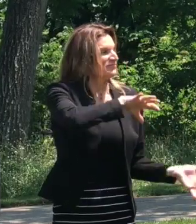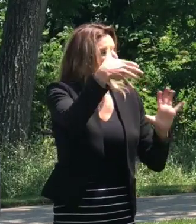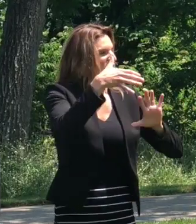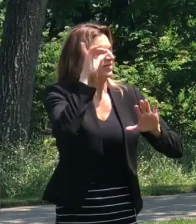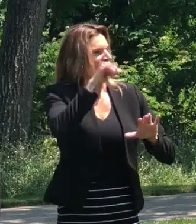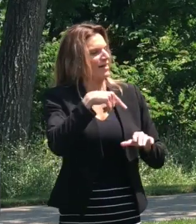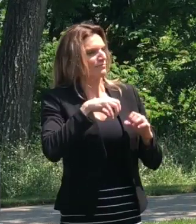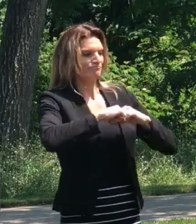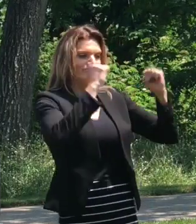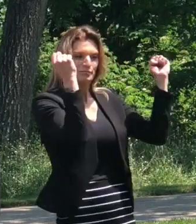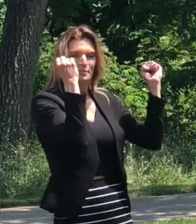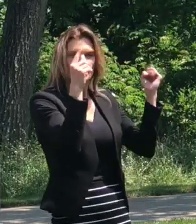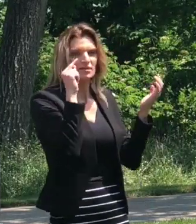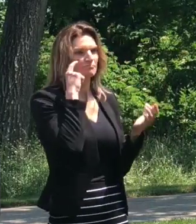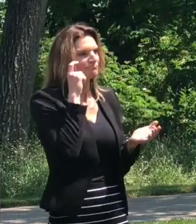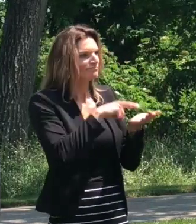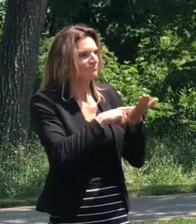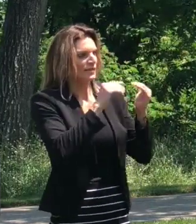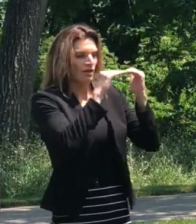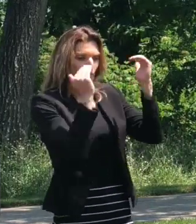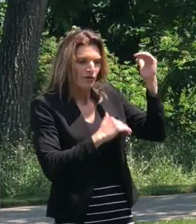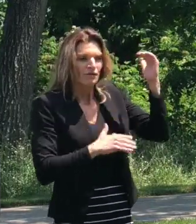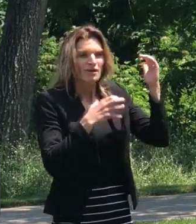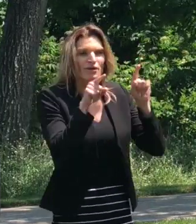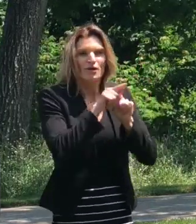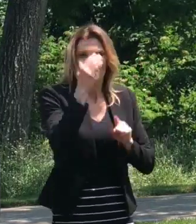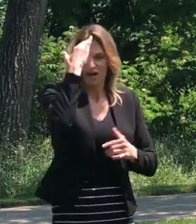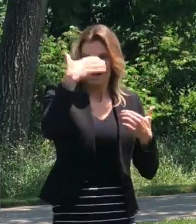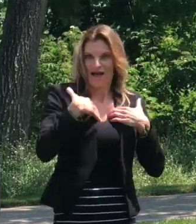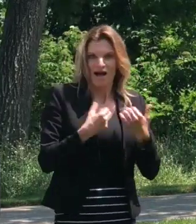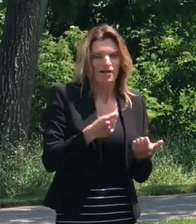and put a strain on our collective mental health and physical